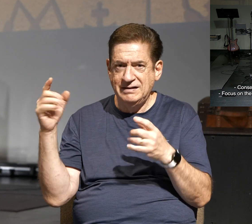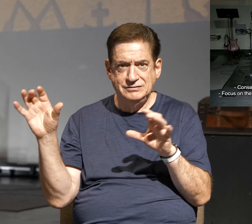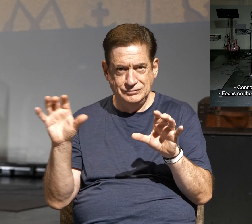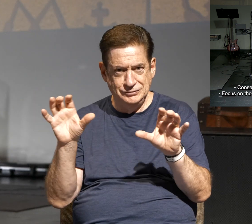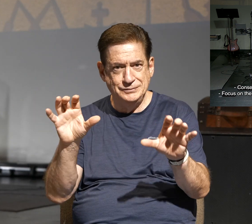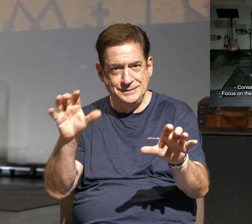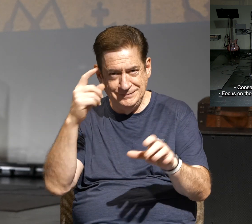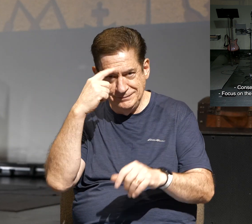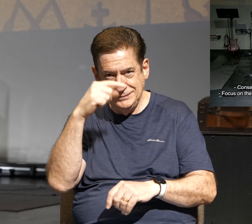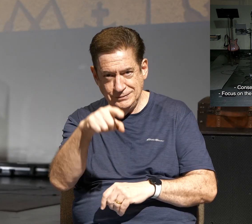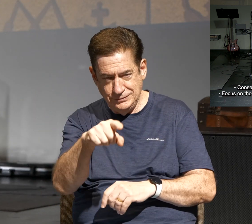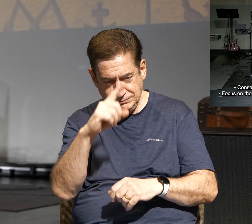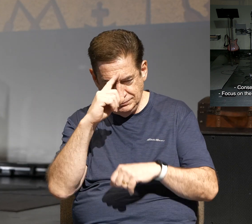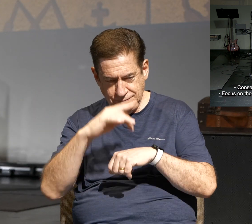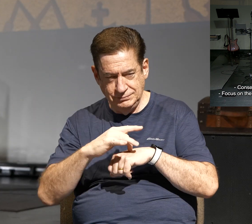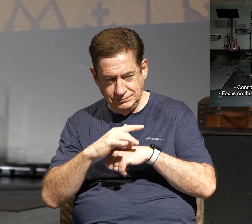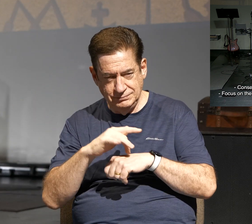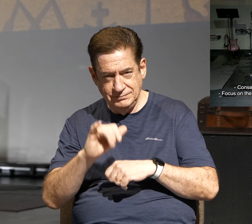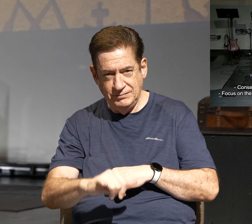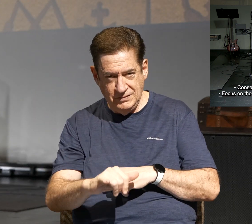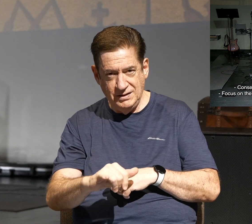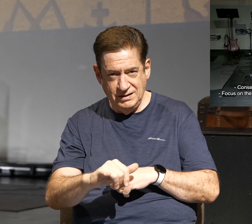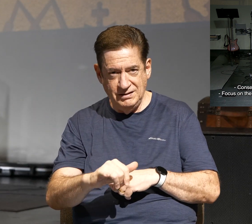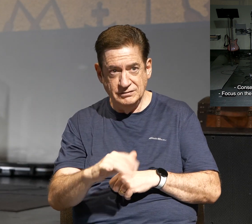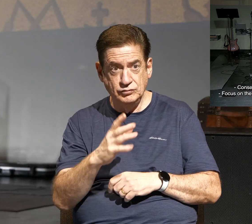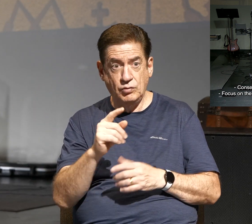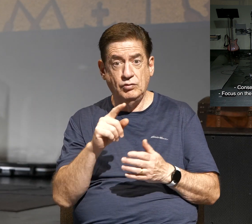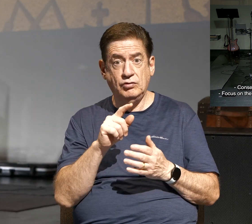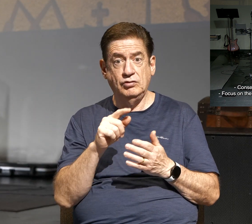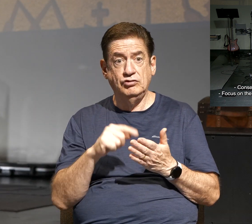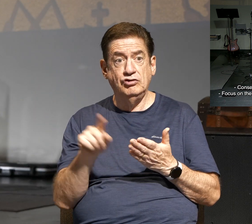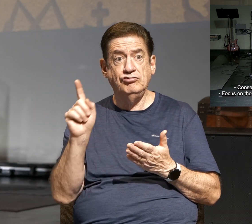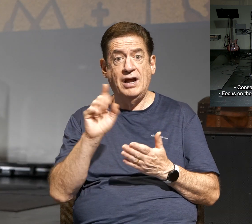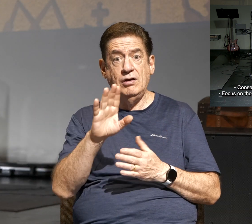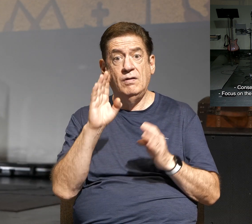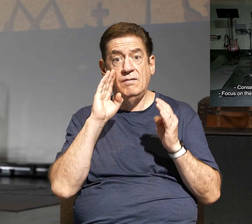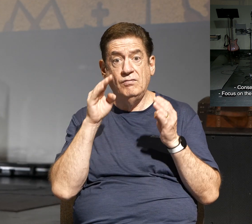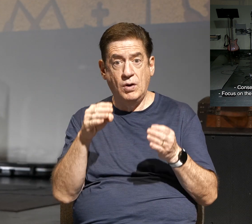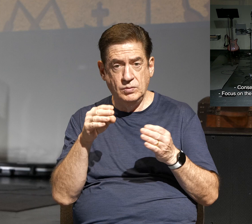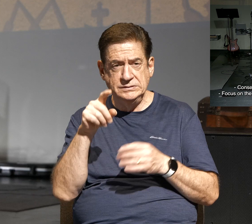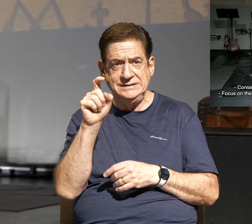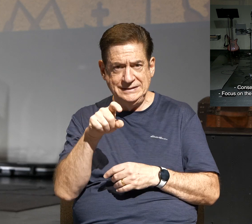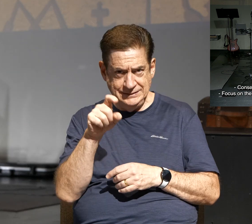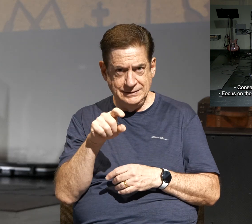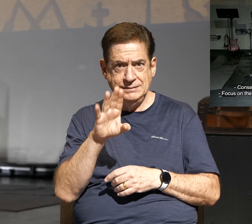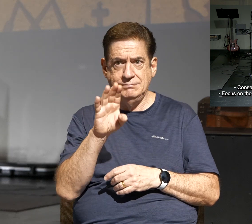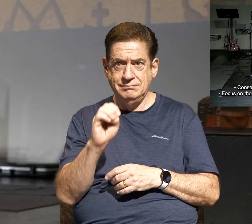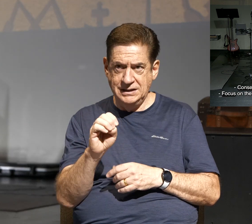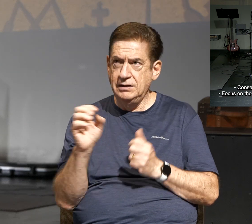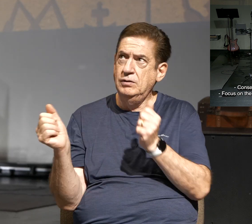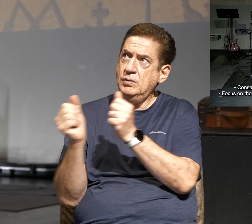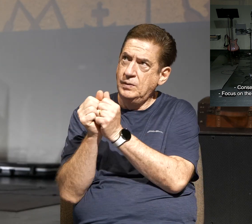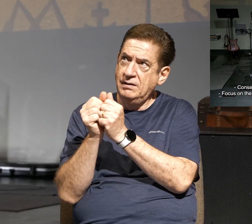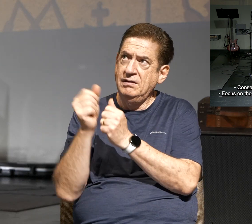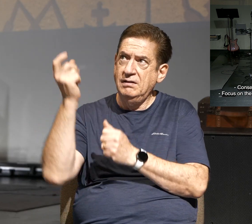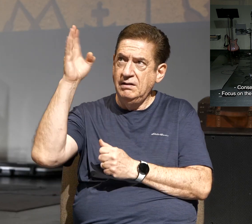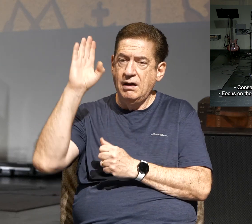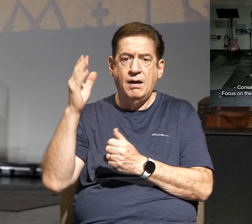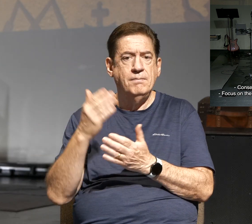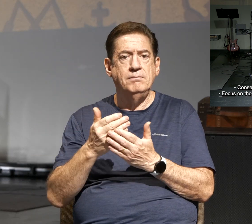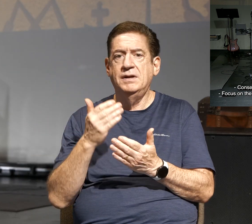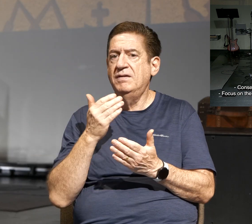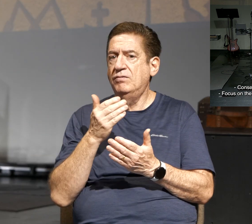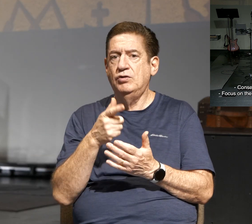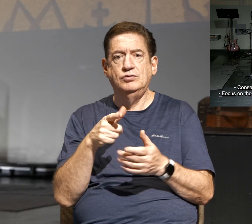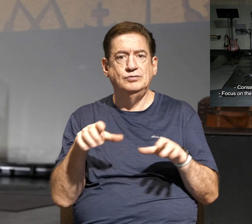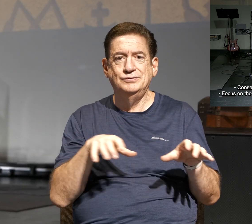the preoccupation of your life. So to correct your focus, you need to be with God before you